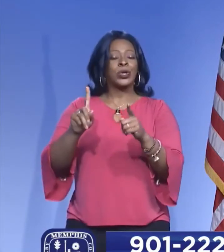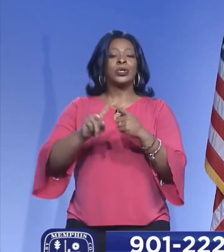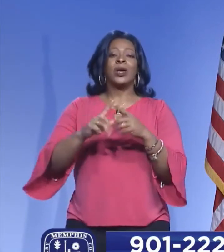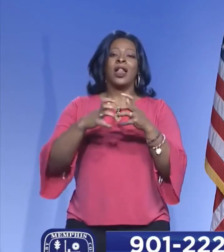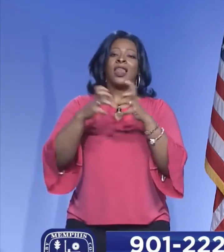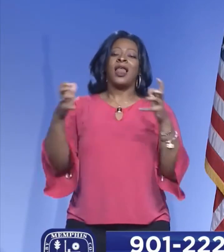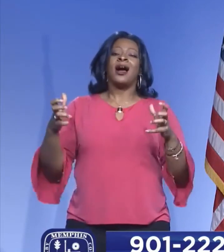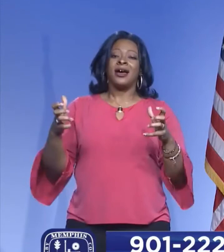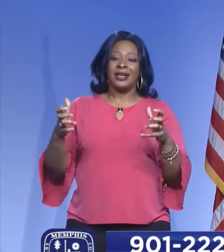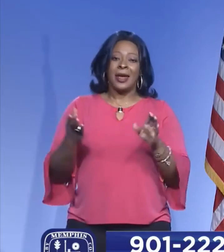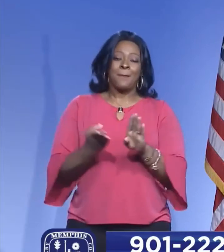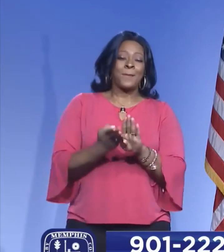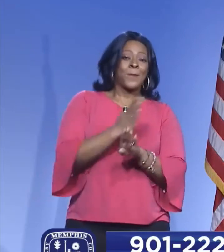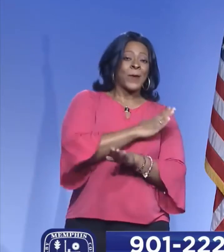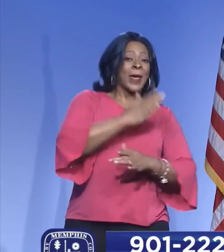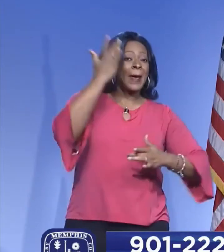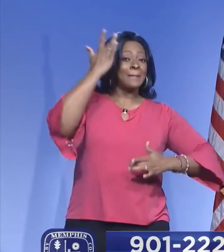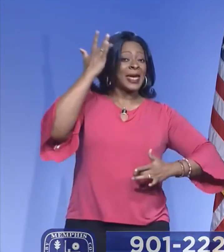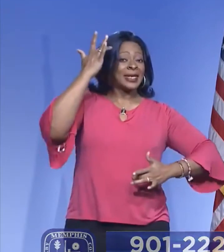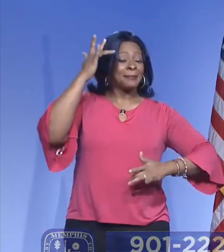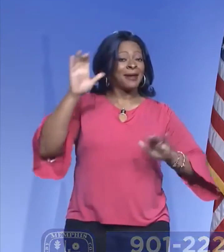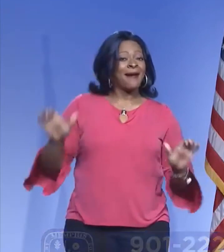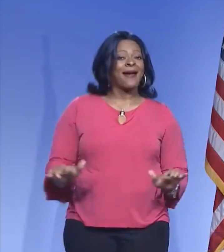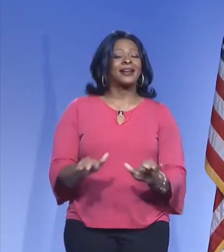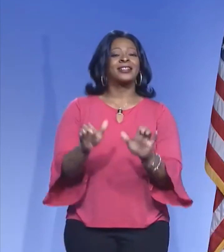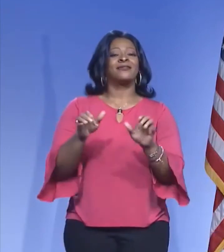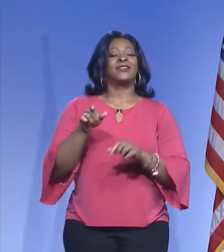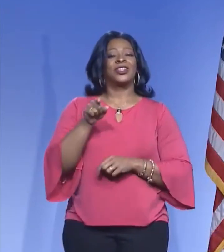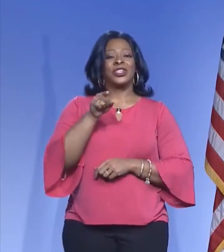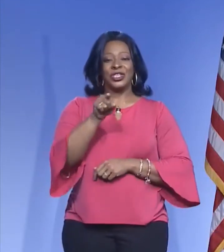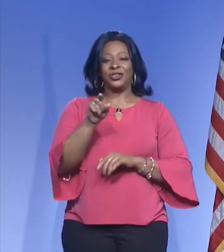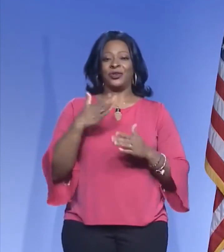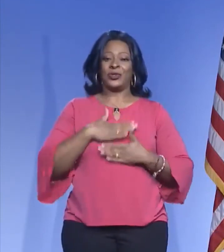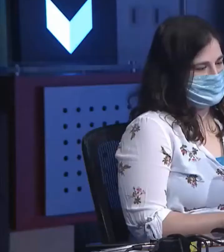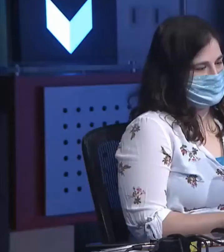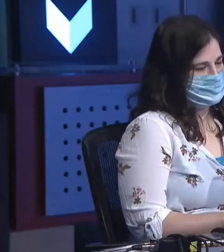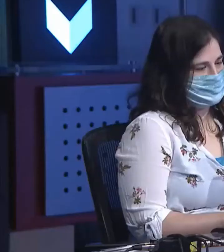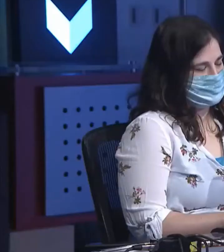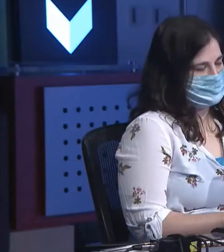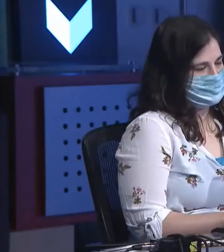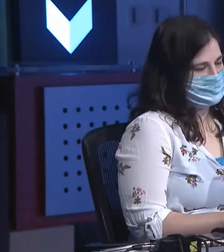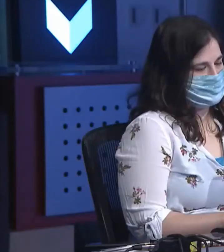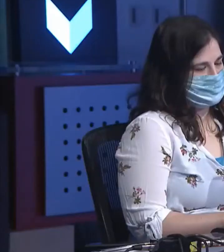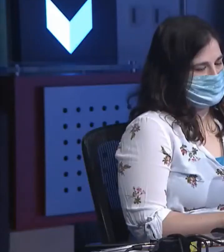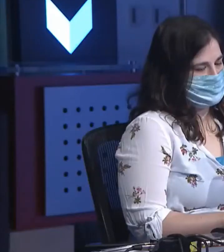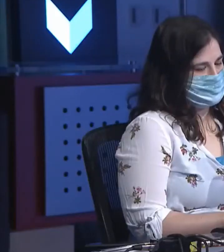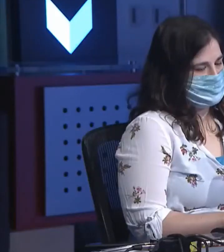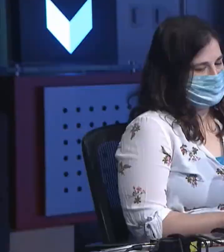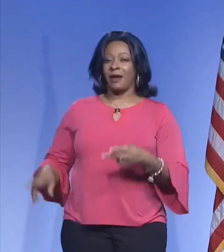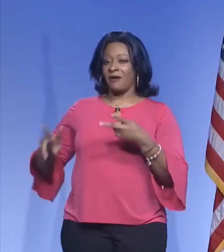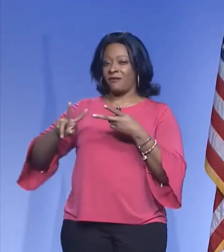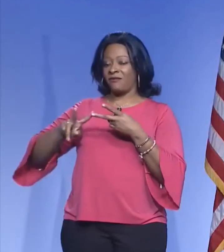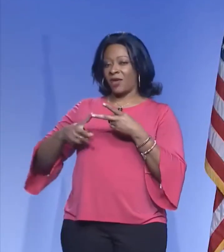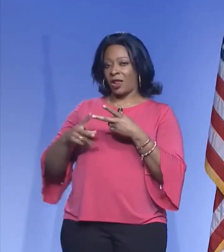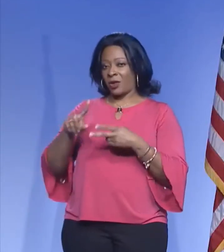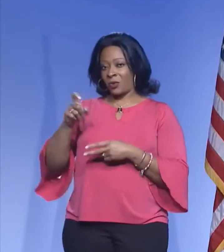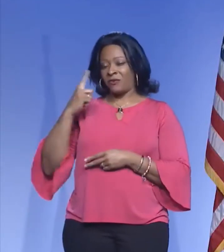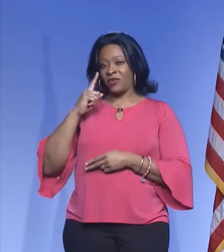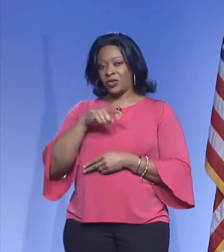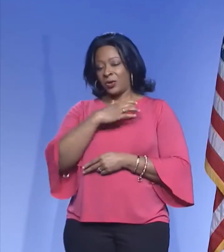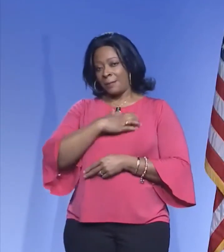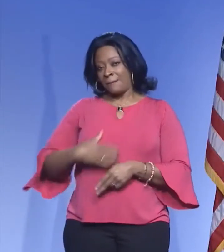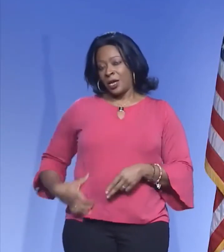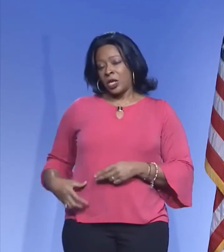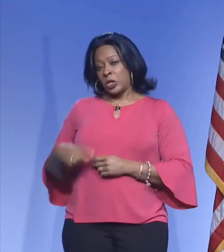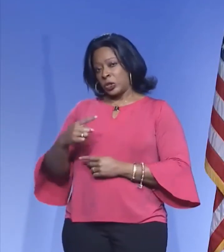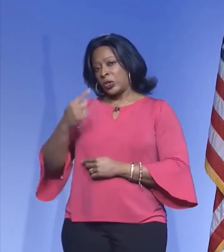the pre-pandemic activities that they enjoyed. And my follow-up question would be for you, Mayor. Do you